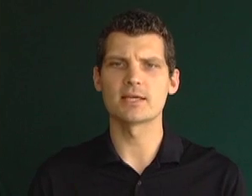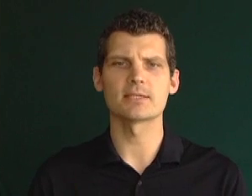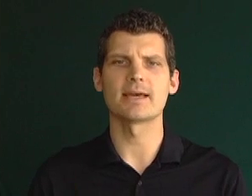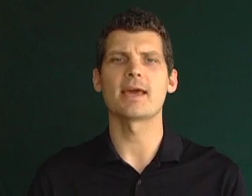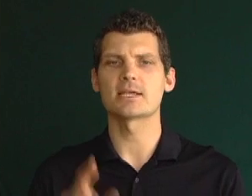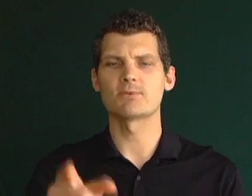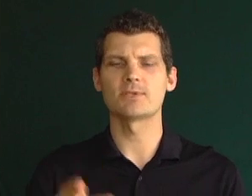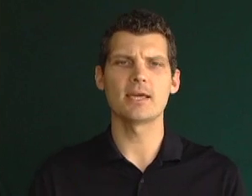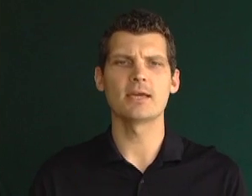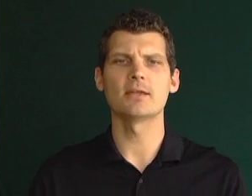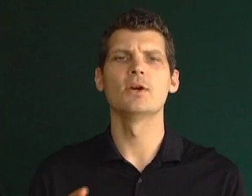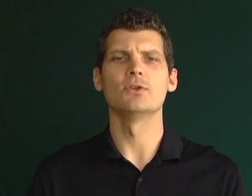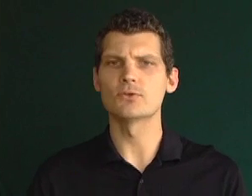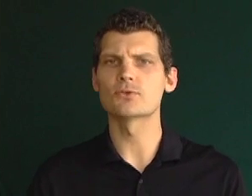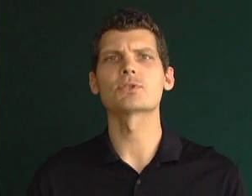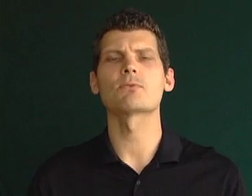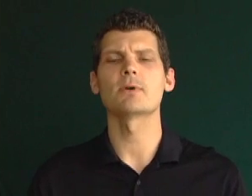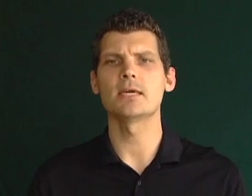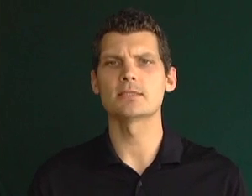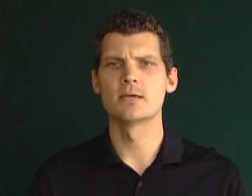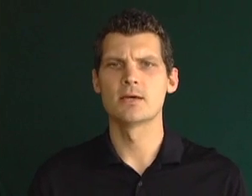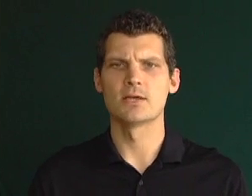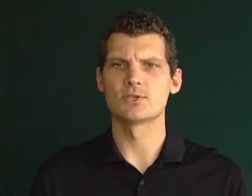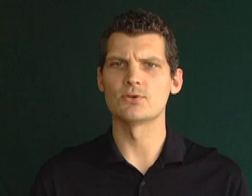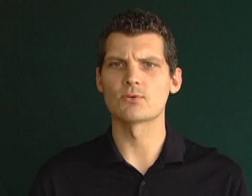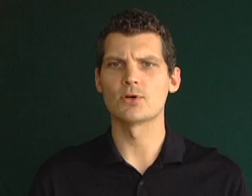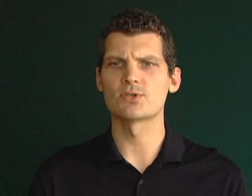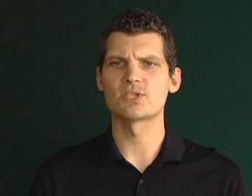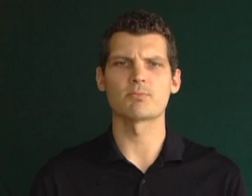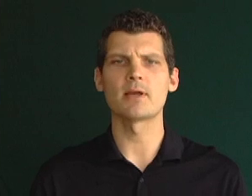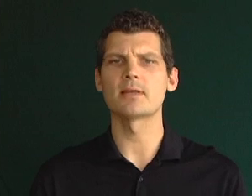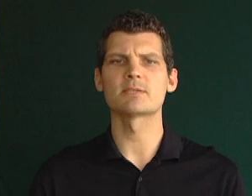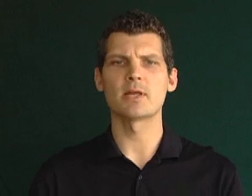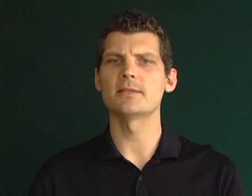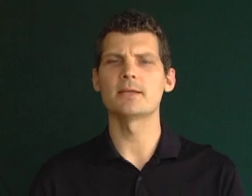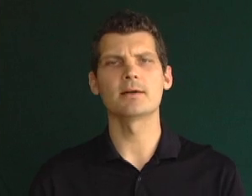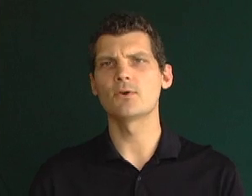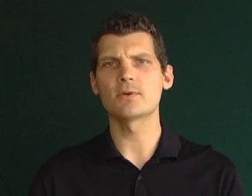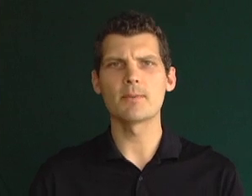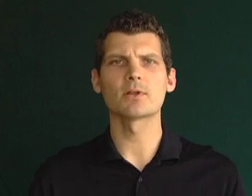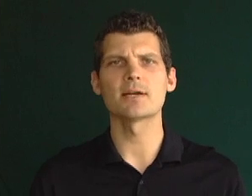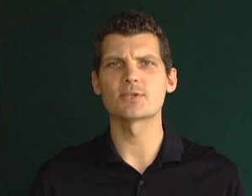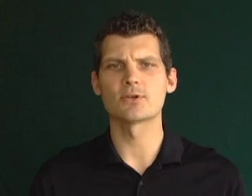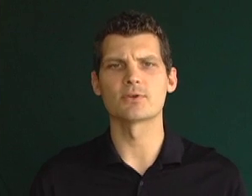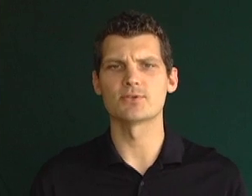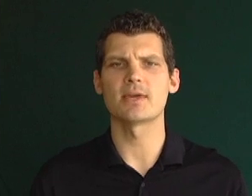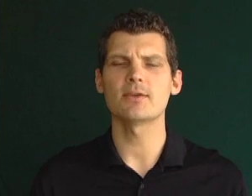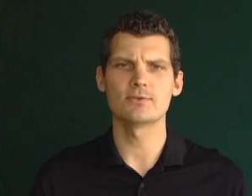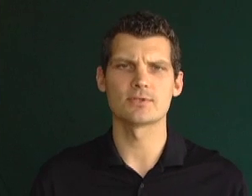things like aspartame, NutraSweet, sucralose, Splenda, no chemicalized sugars. You can't use